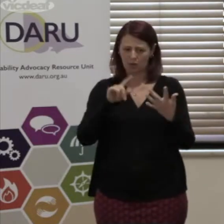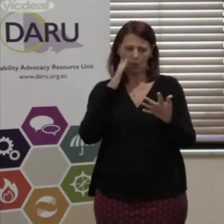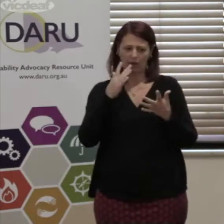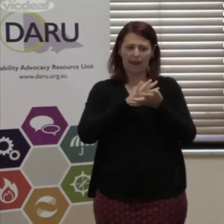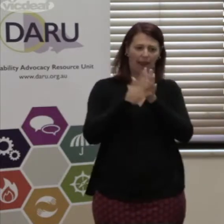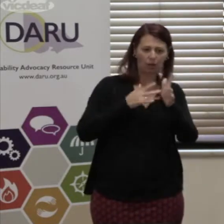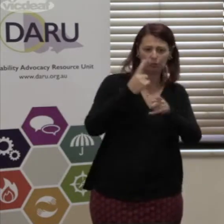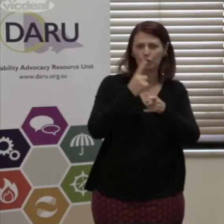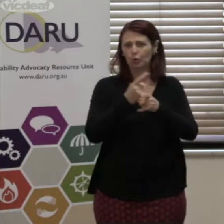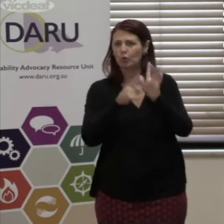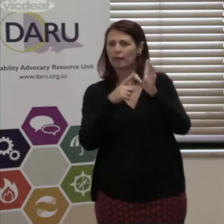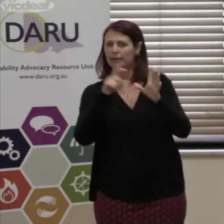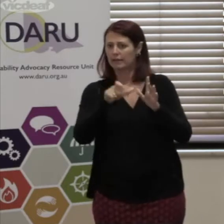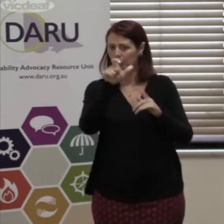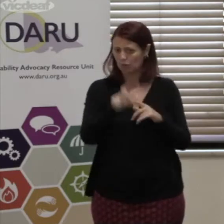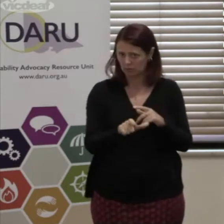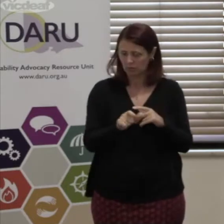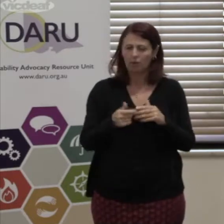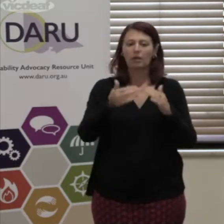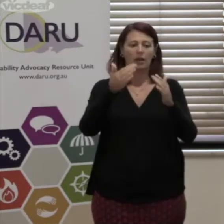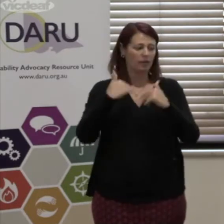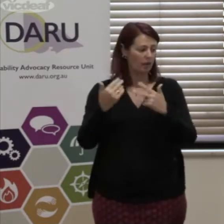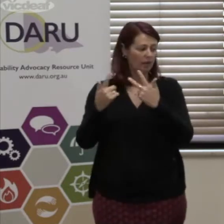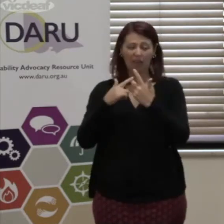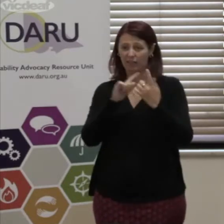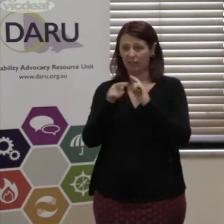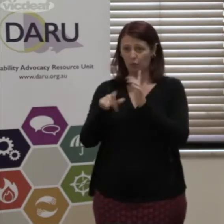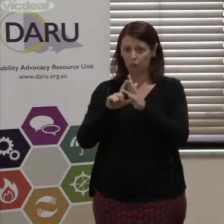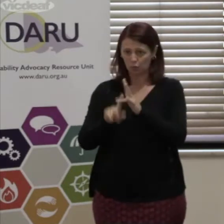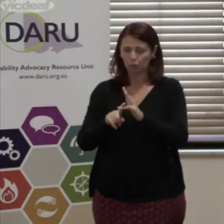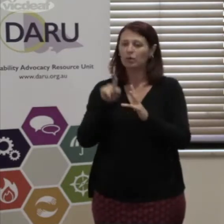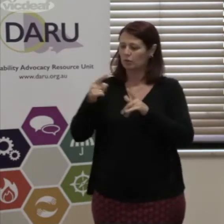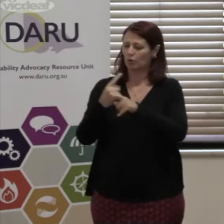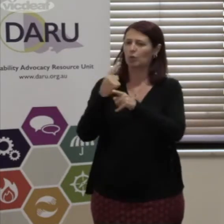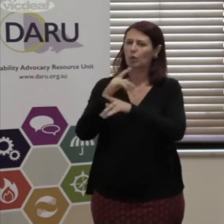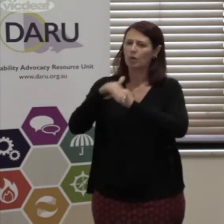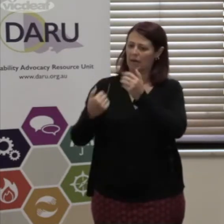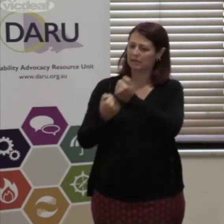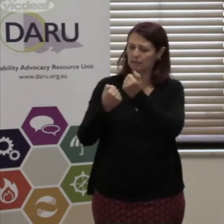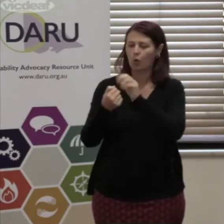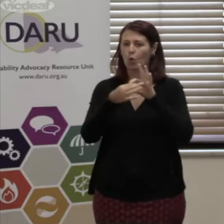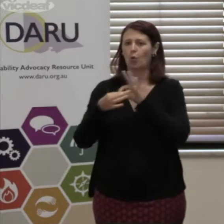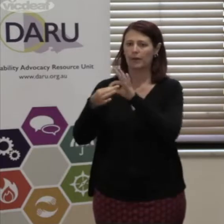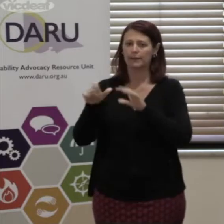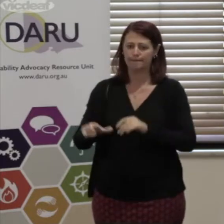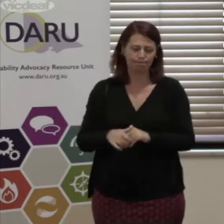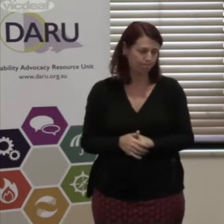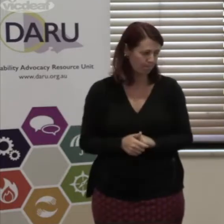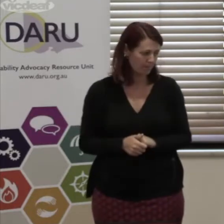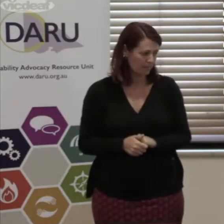local area coordinator. And then they would talk, the other thing they do is to talk about a support coordinator. So